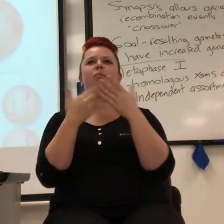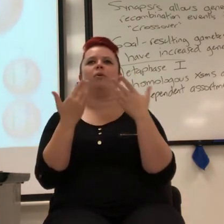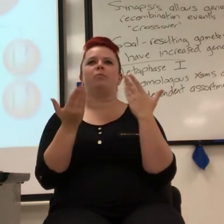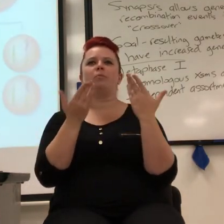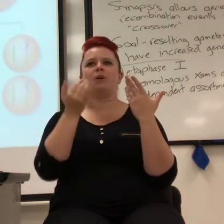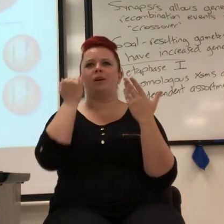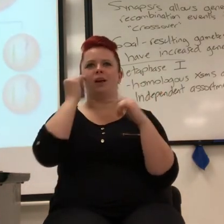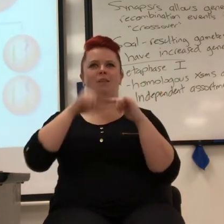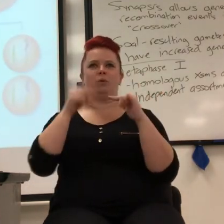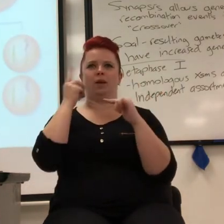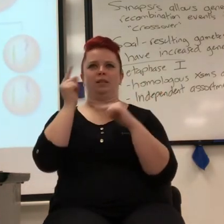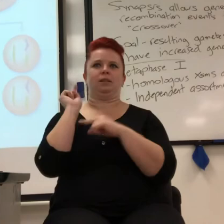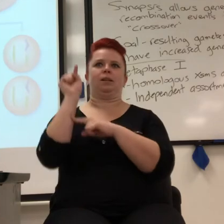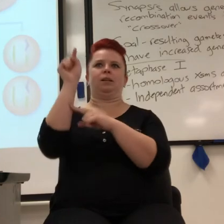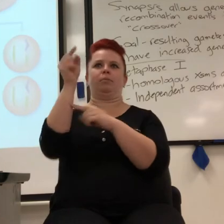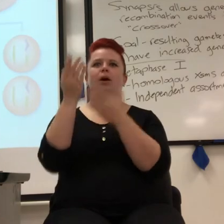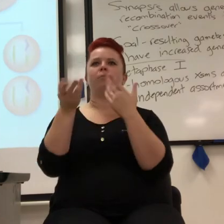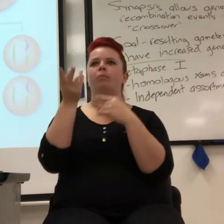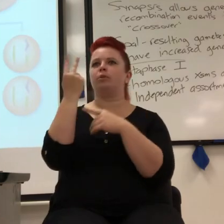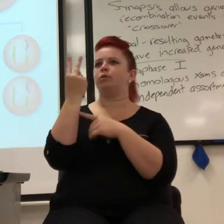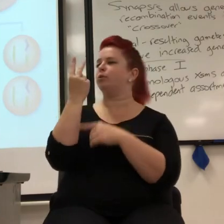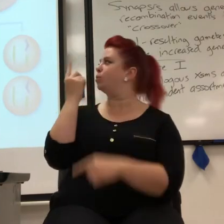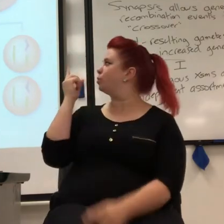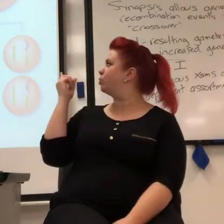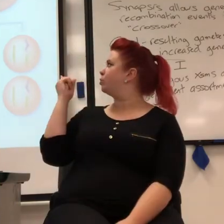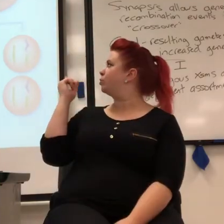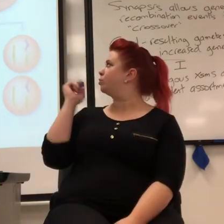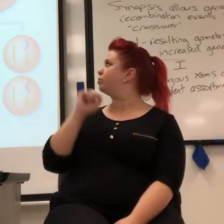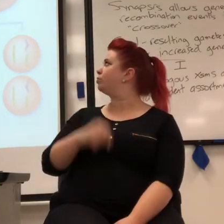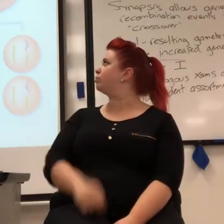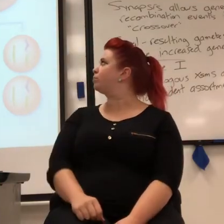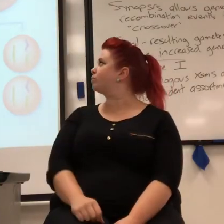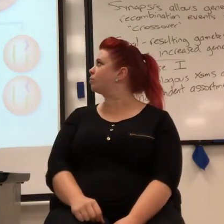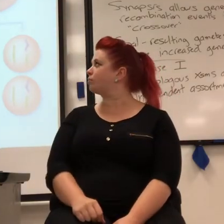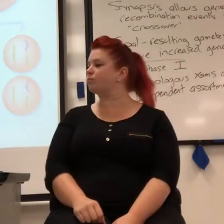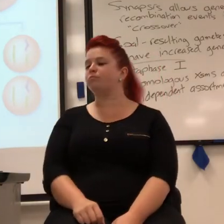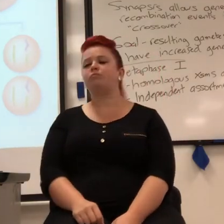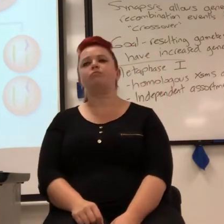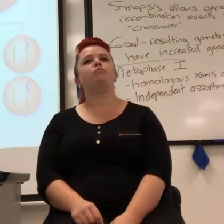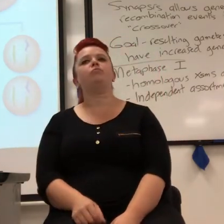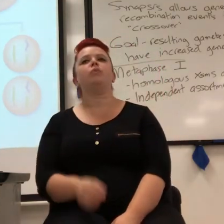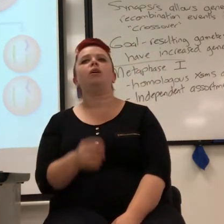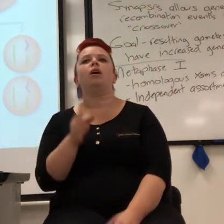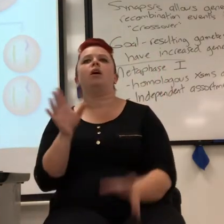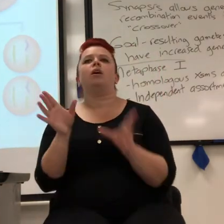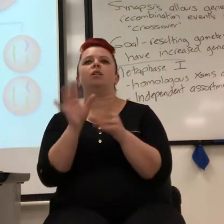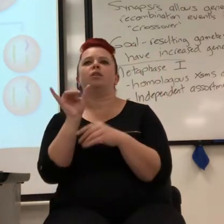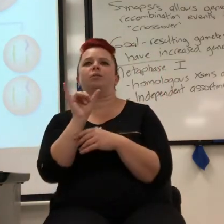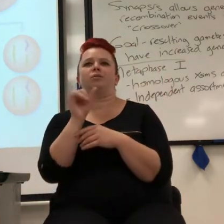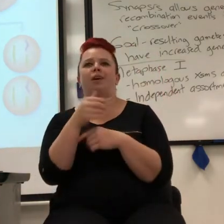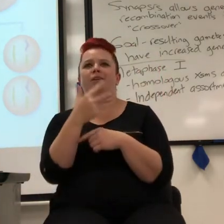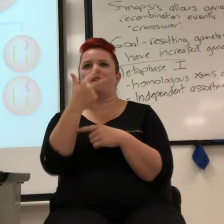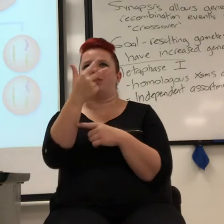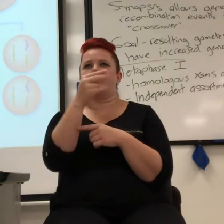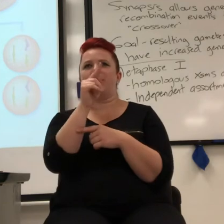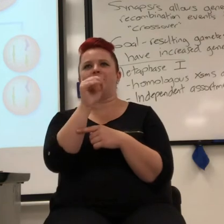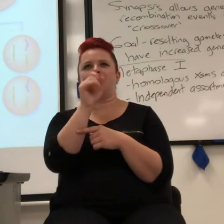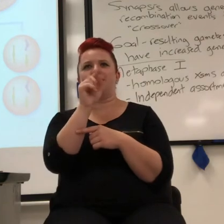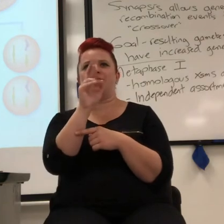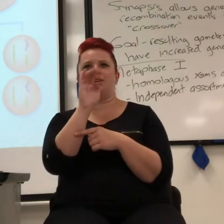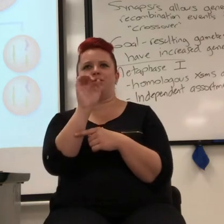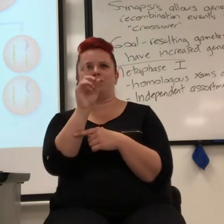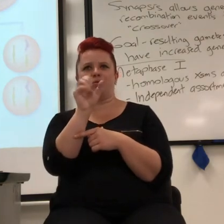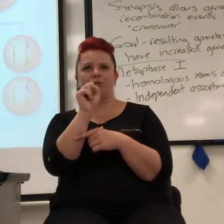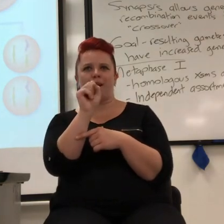if you can't see the back there, just these two. They just do like three tetrads lining up. Really,